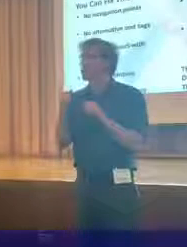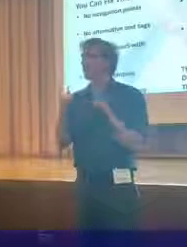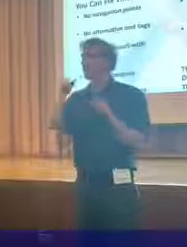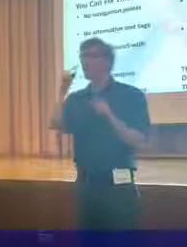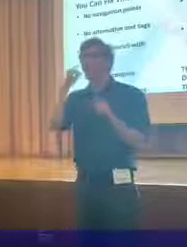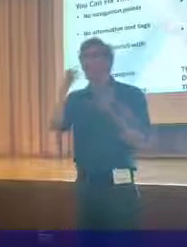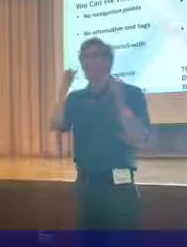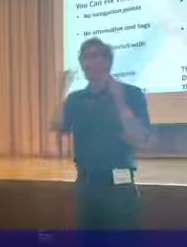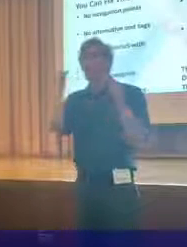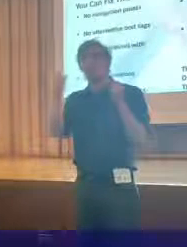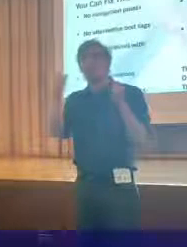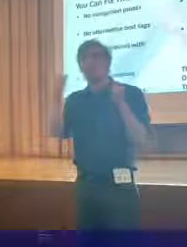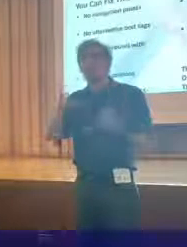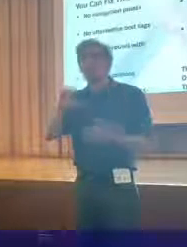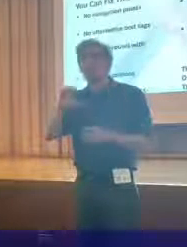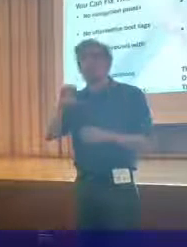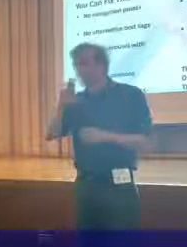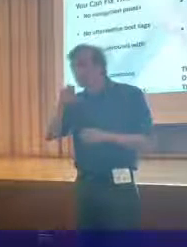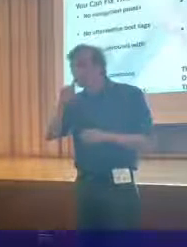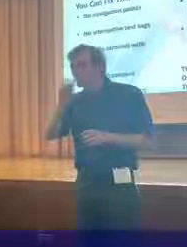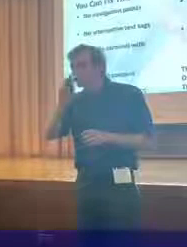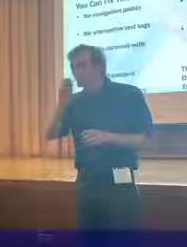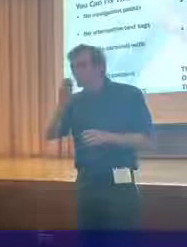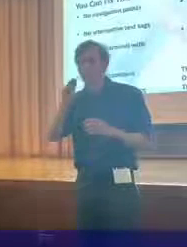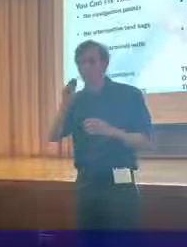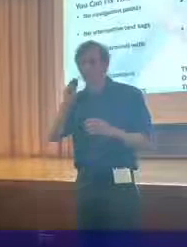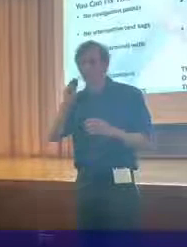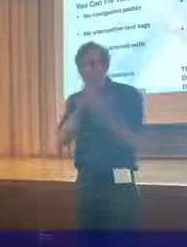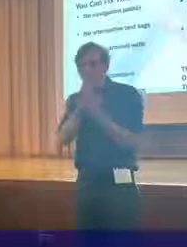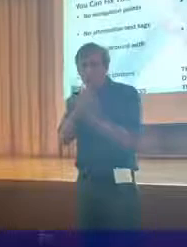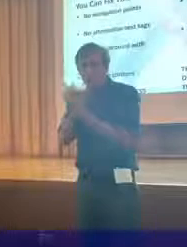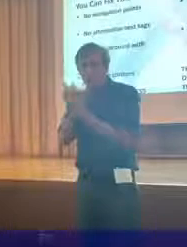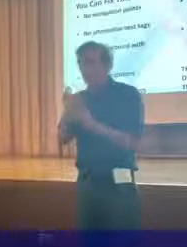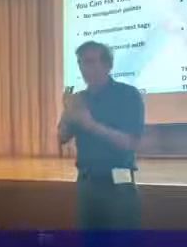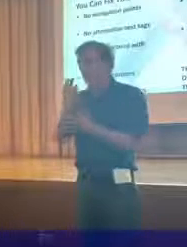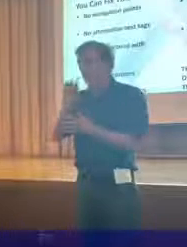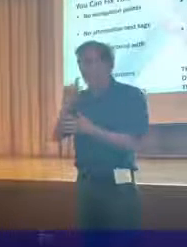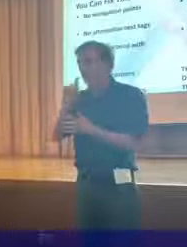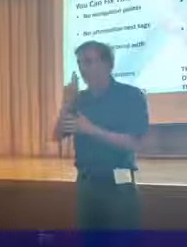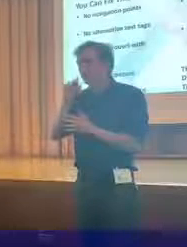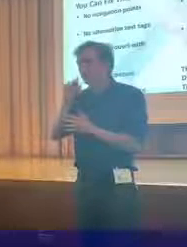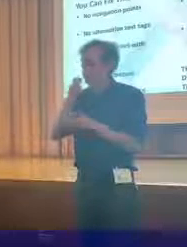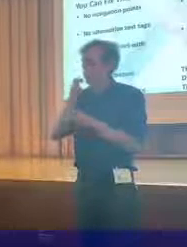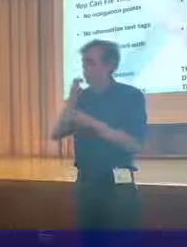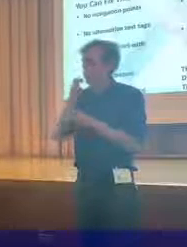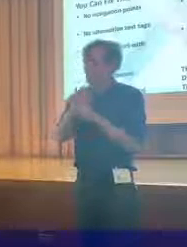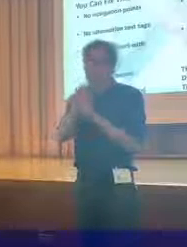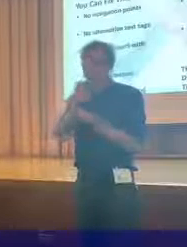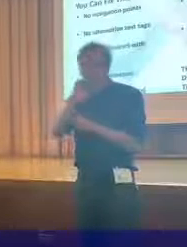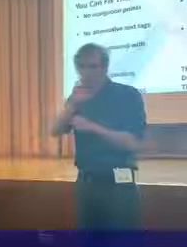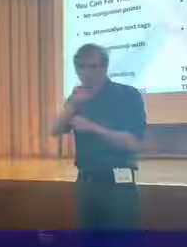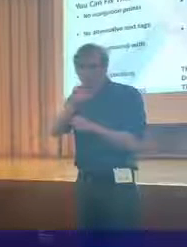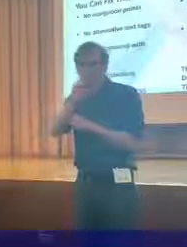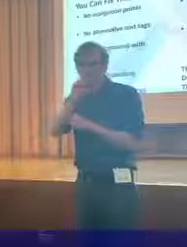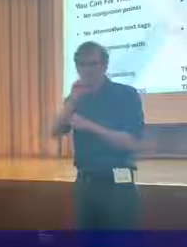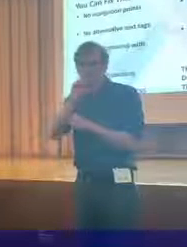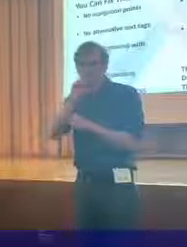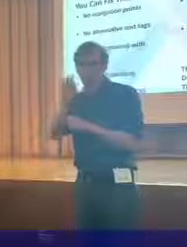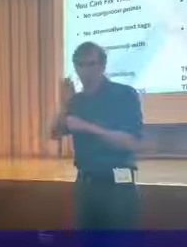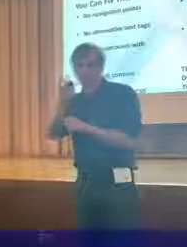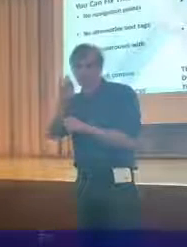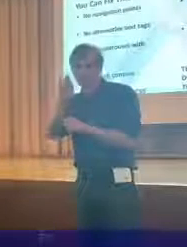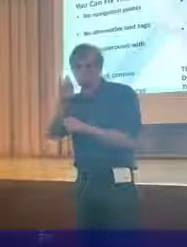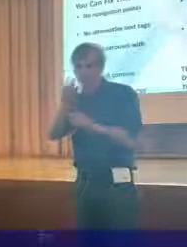really difficult to make those accessible, if they weren't built accessibly in the first place, and if you have